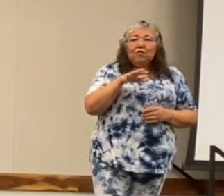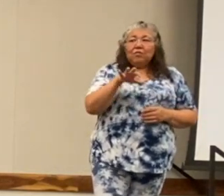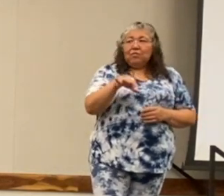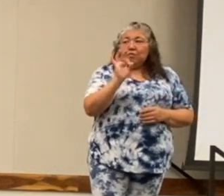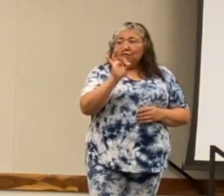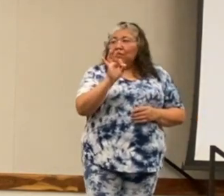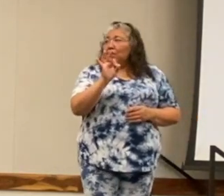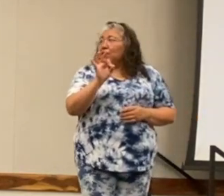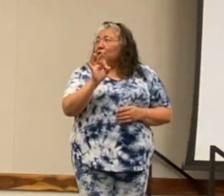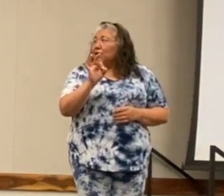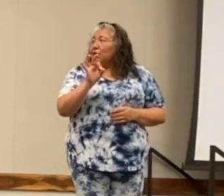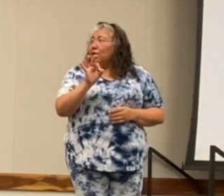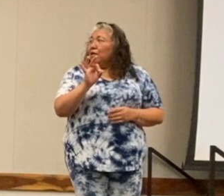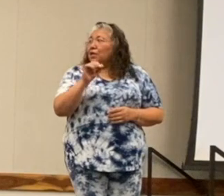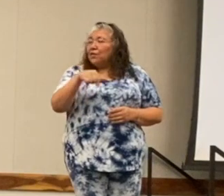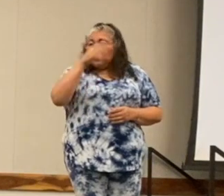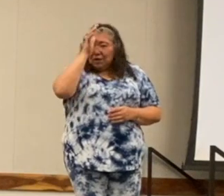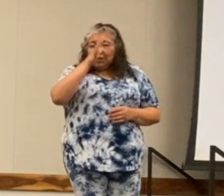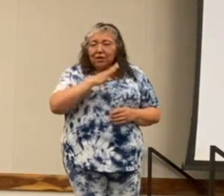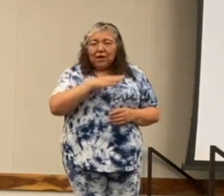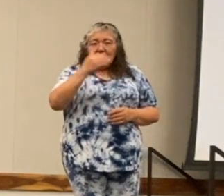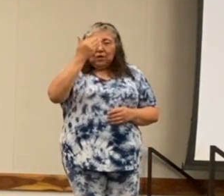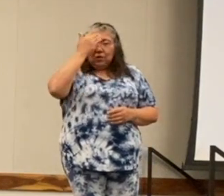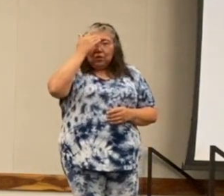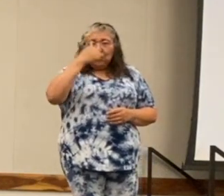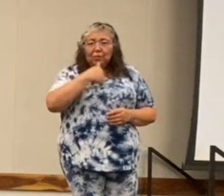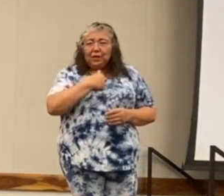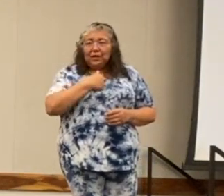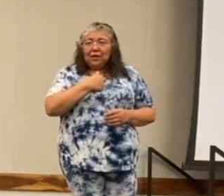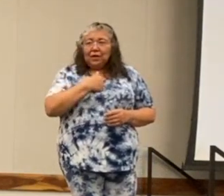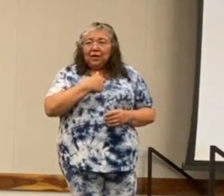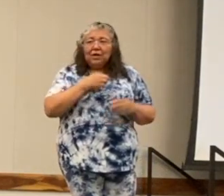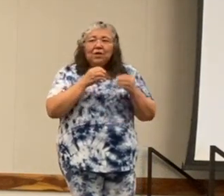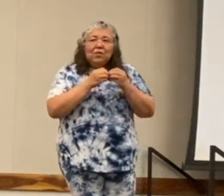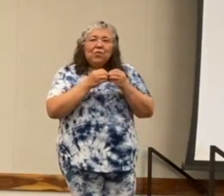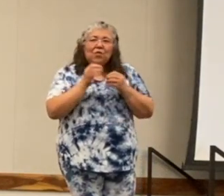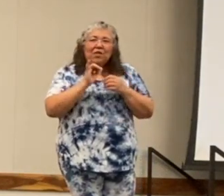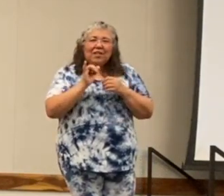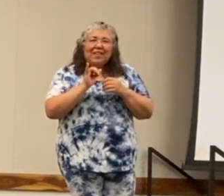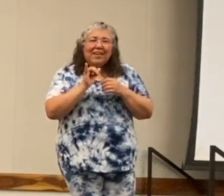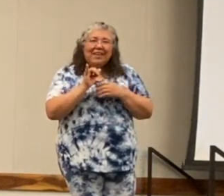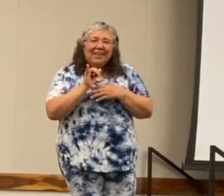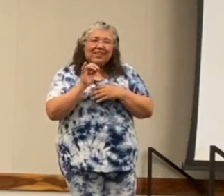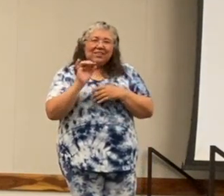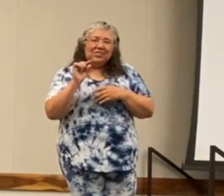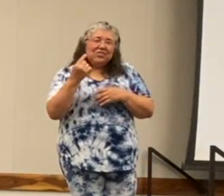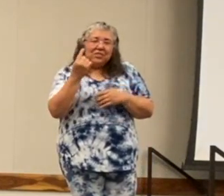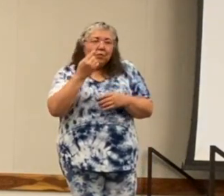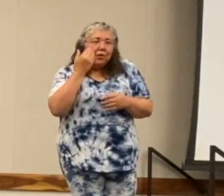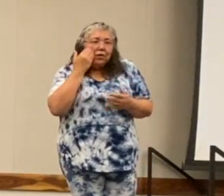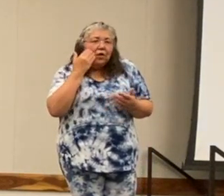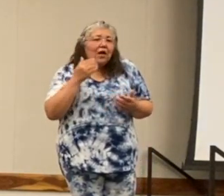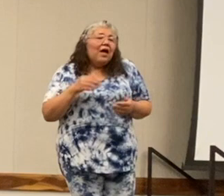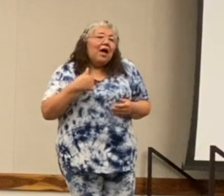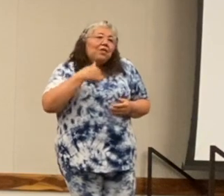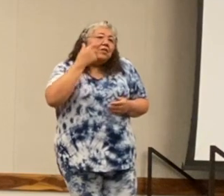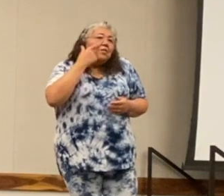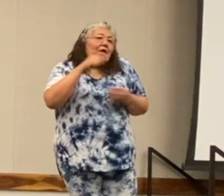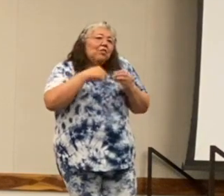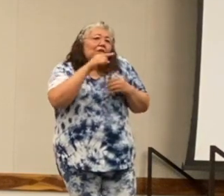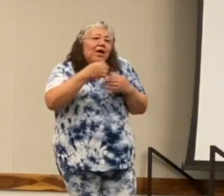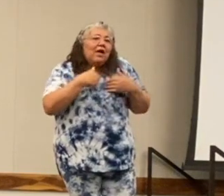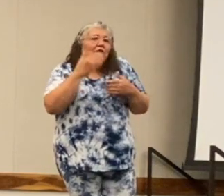guy knew me, more of like an acquaintance kind of thing. He says, man, I was just thinking about you. I had your